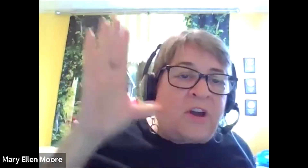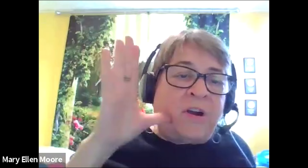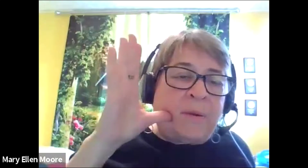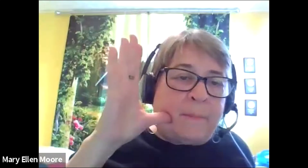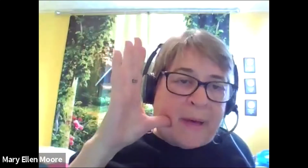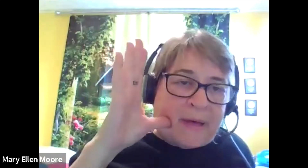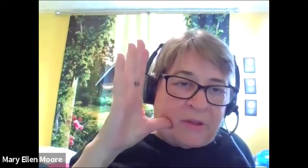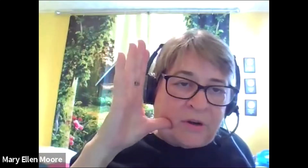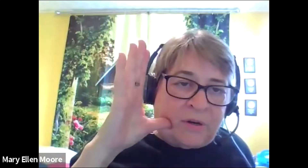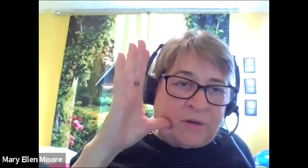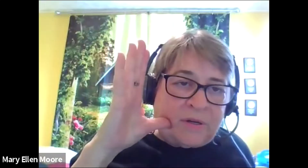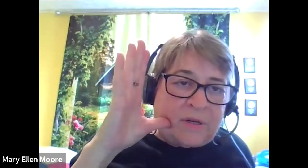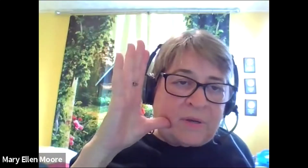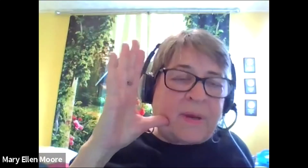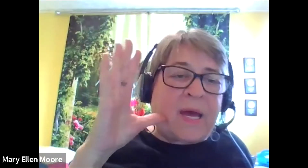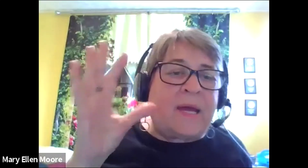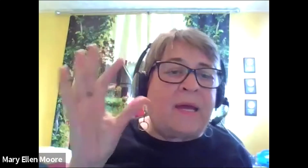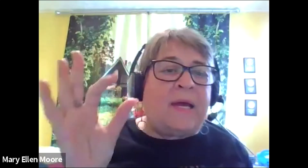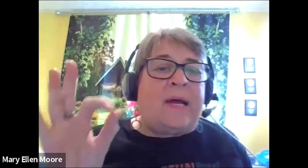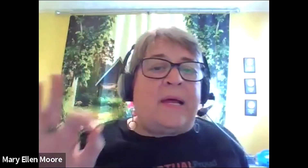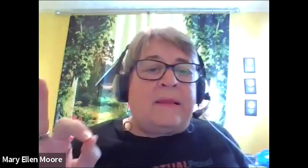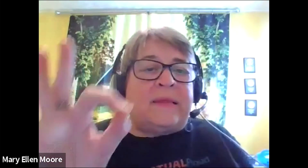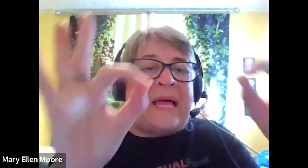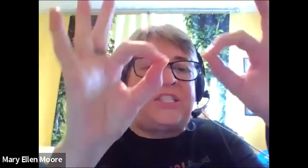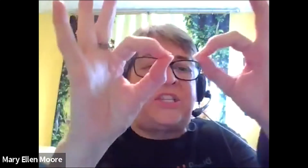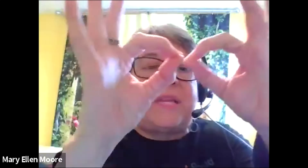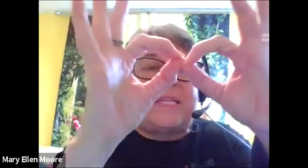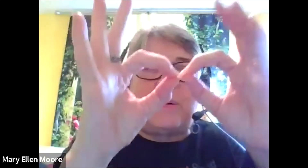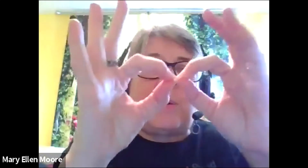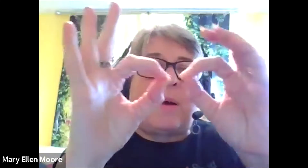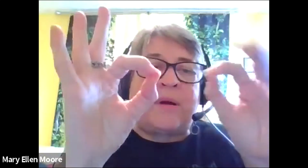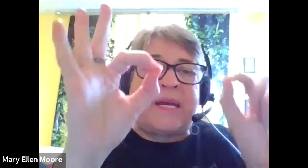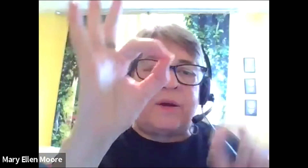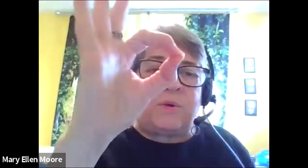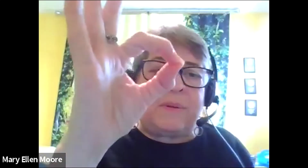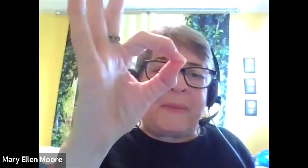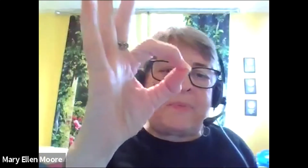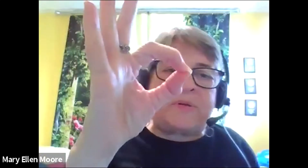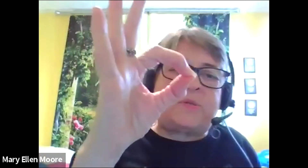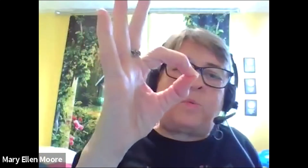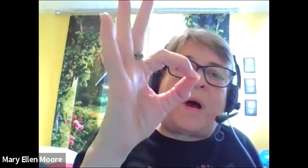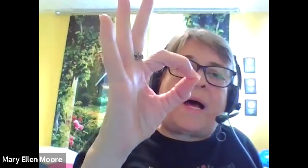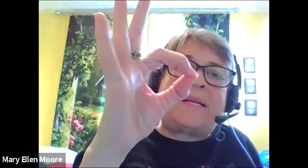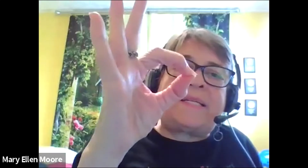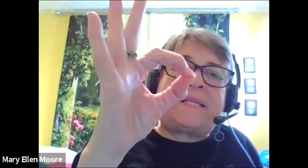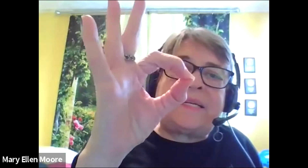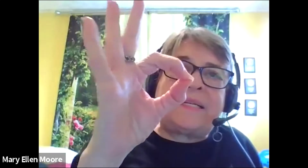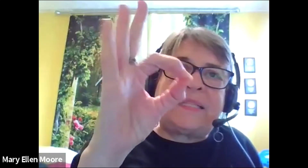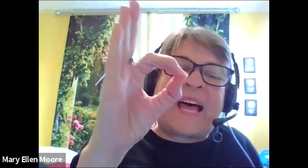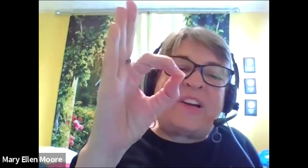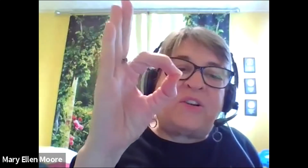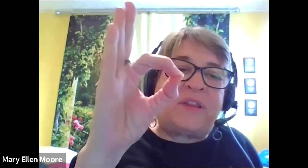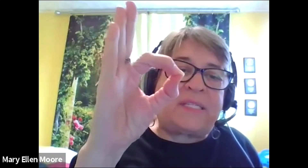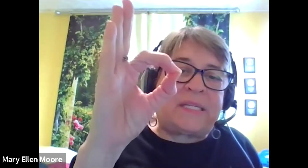father, mother. Okay. Let's do this one while we're here. Who remembers what letter this